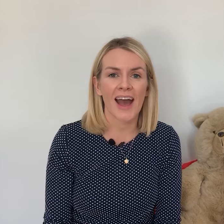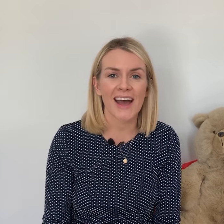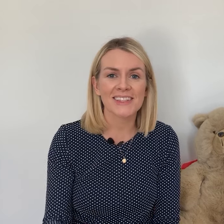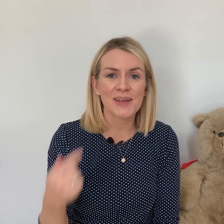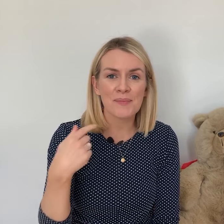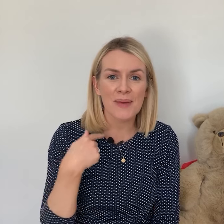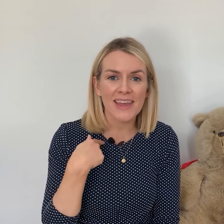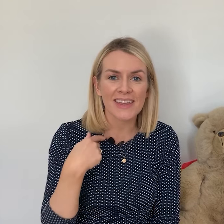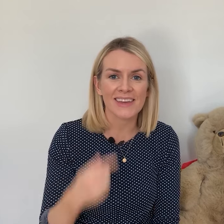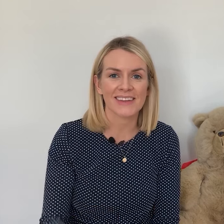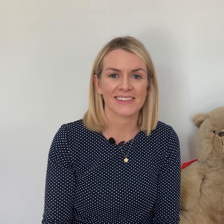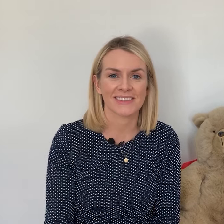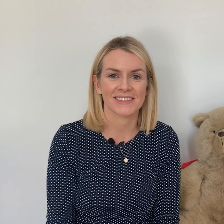at me.